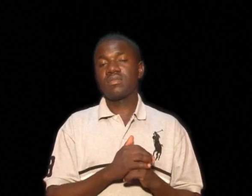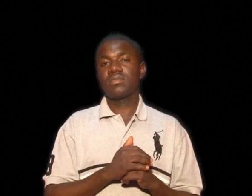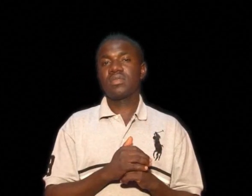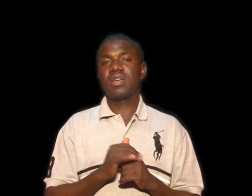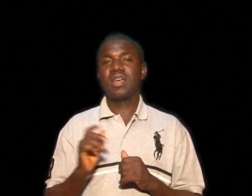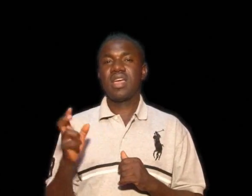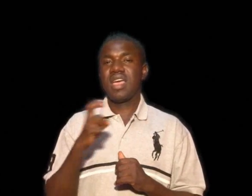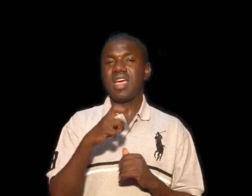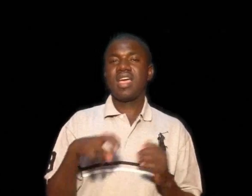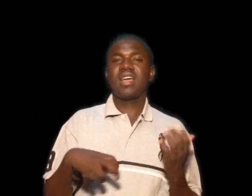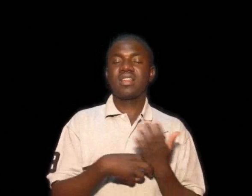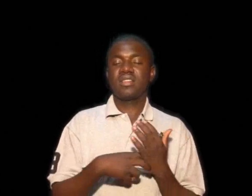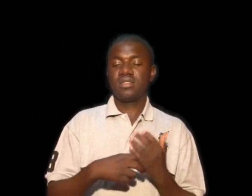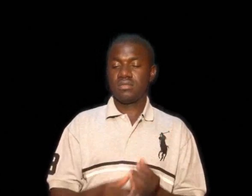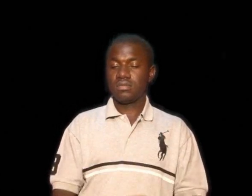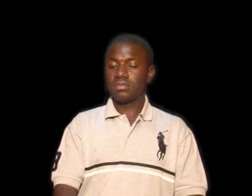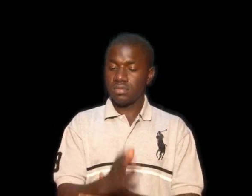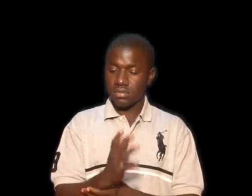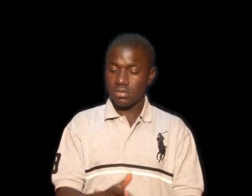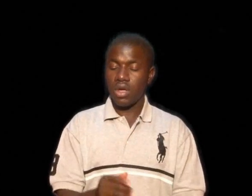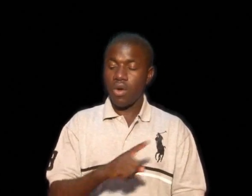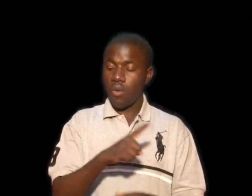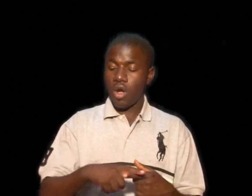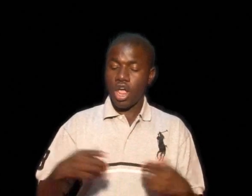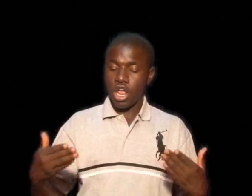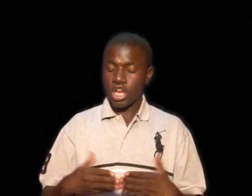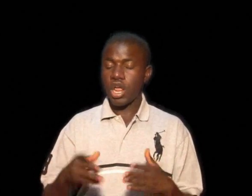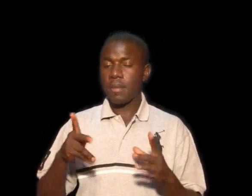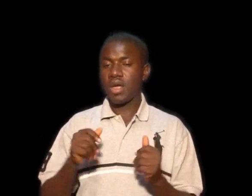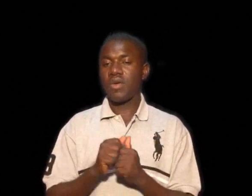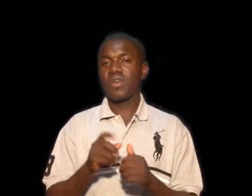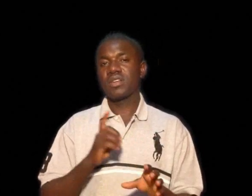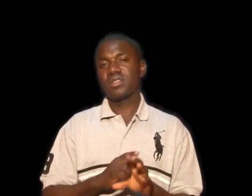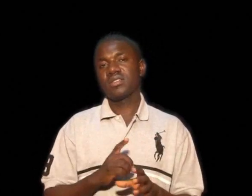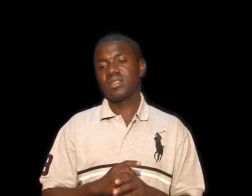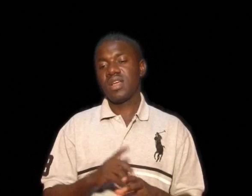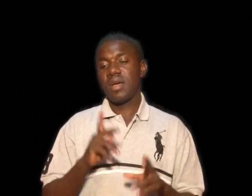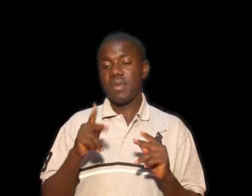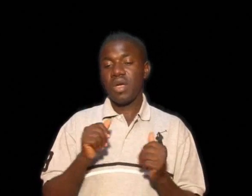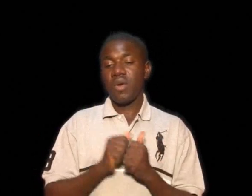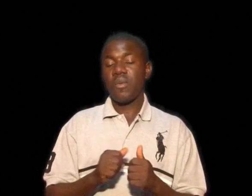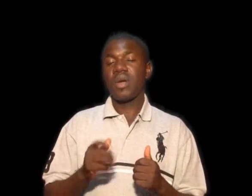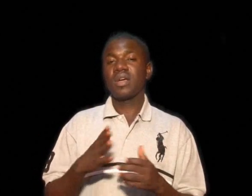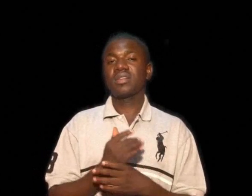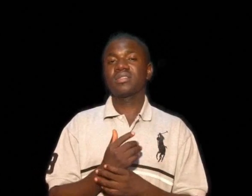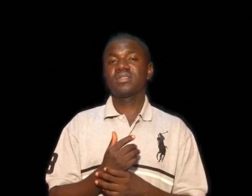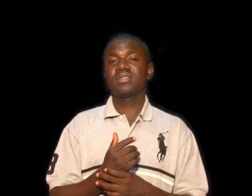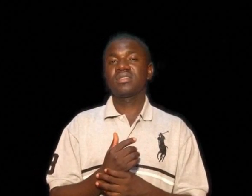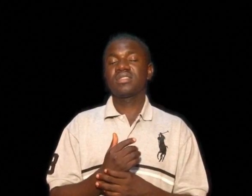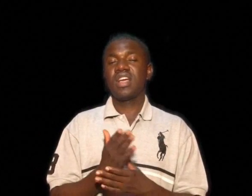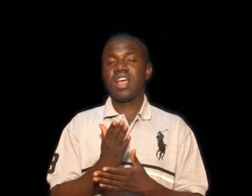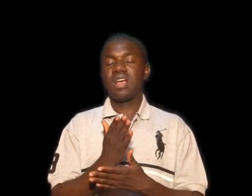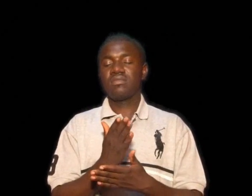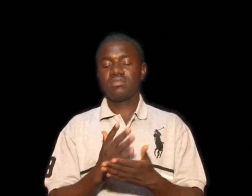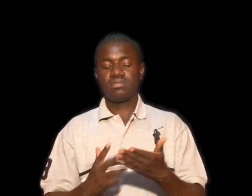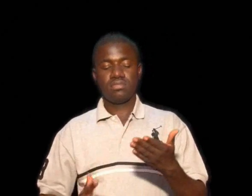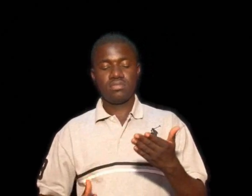Interviewing etiquette. Shake hands when introduced to someone with a disability. People with limited hand use or artificial